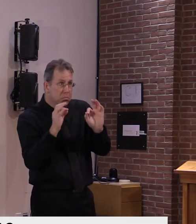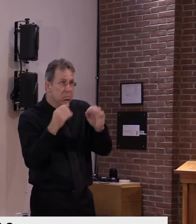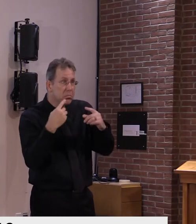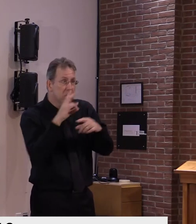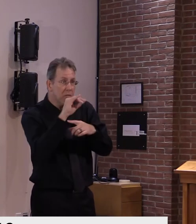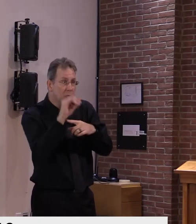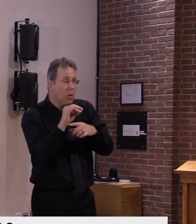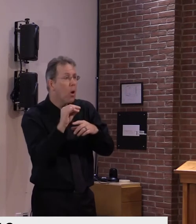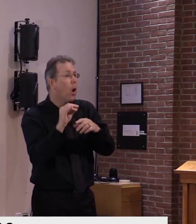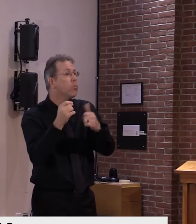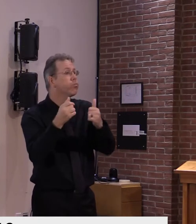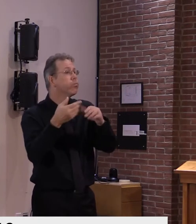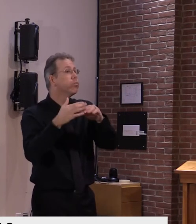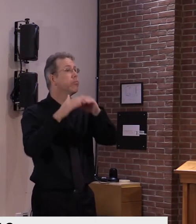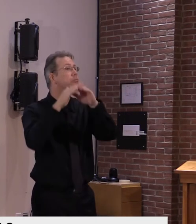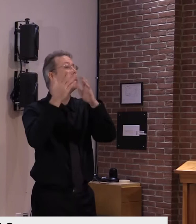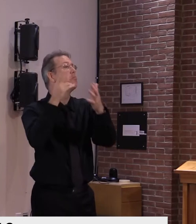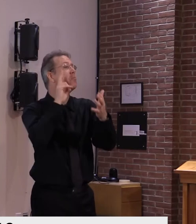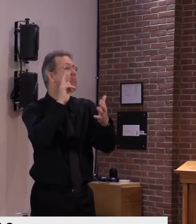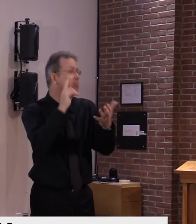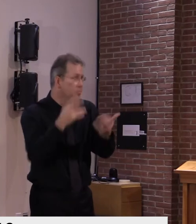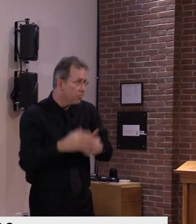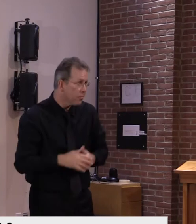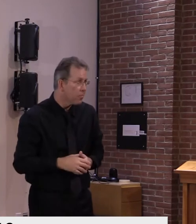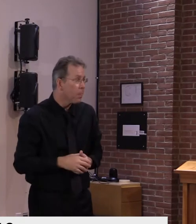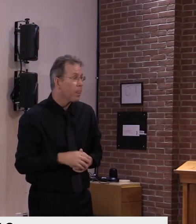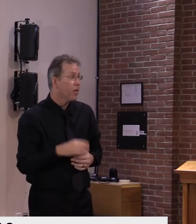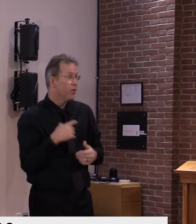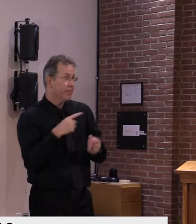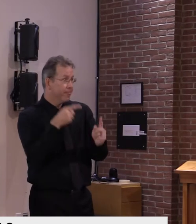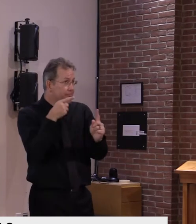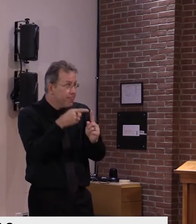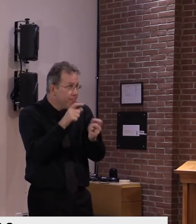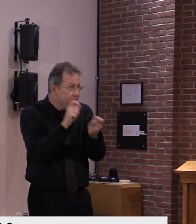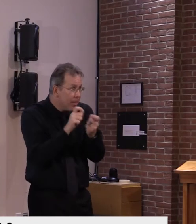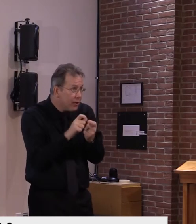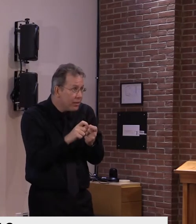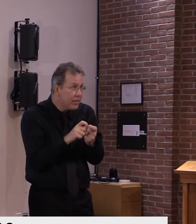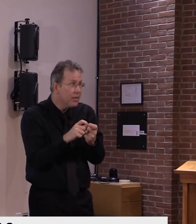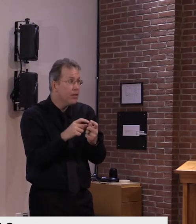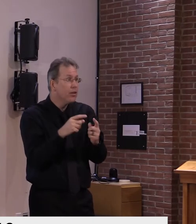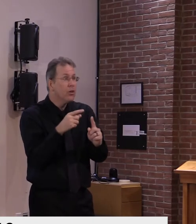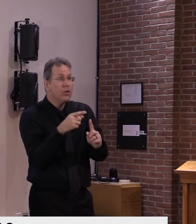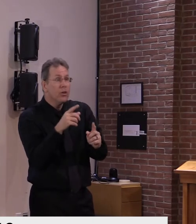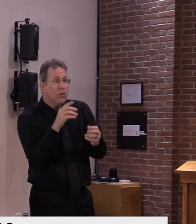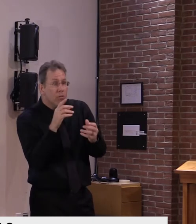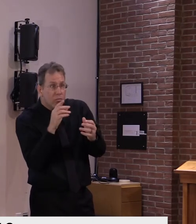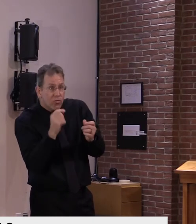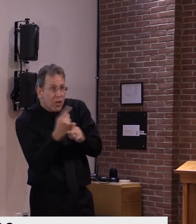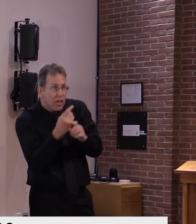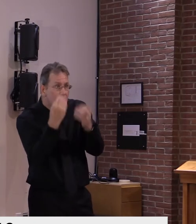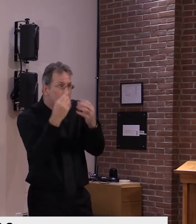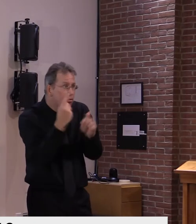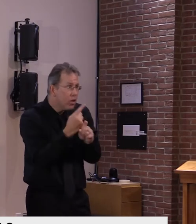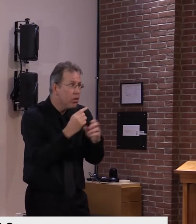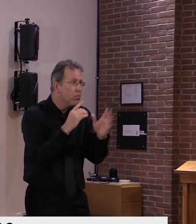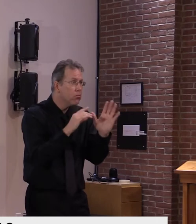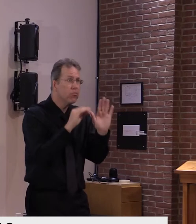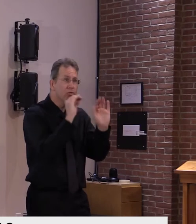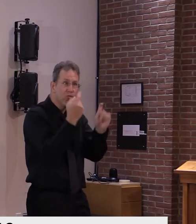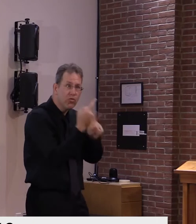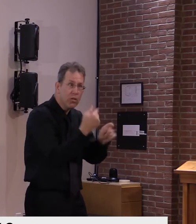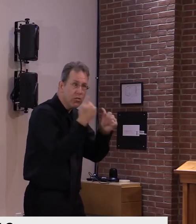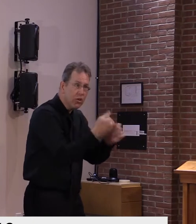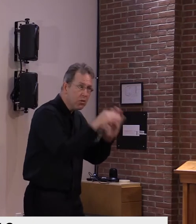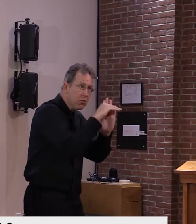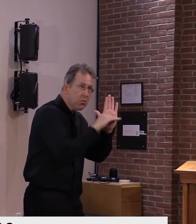an accurate news reports about what is coming out and what it's capable of doing, and the fact that there may be